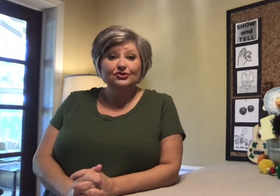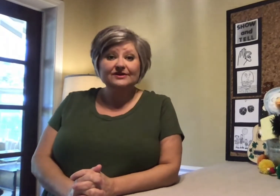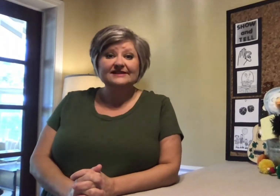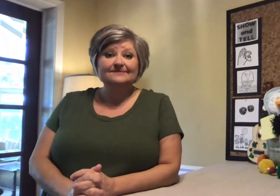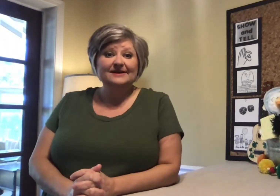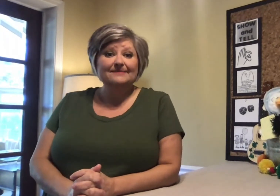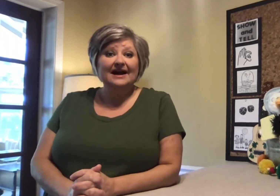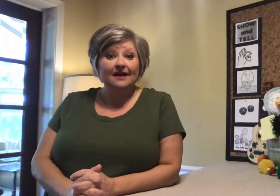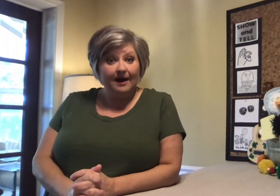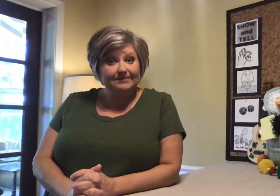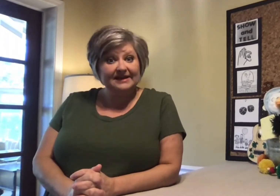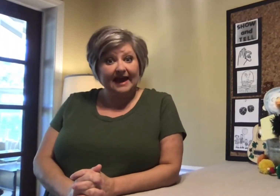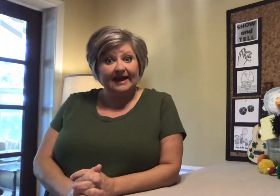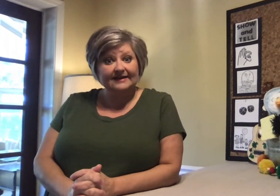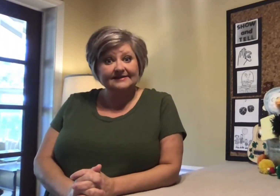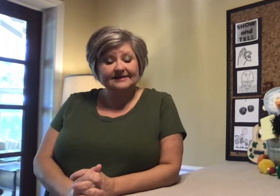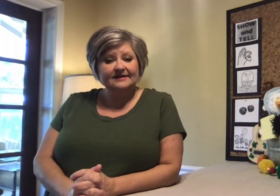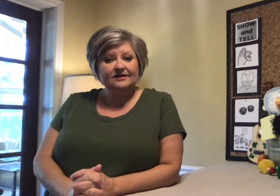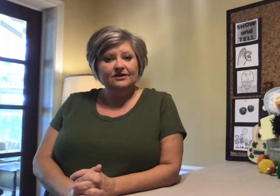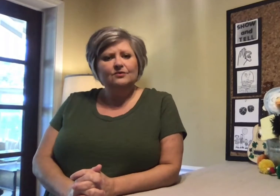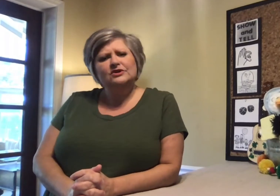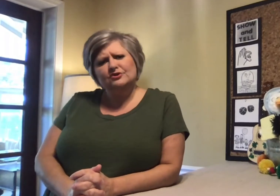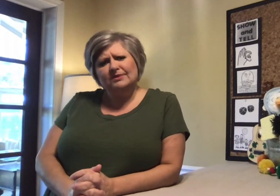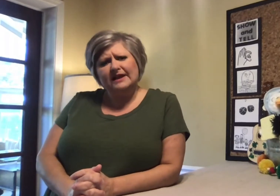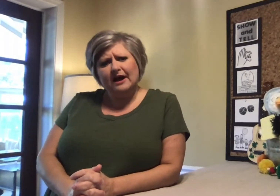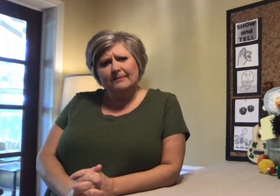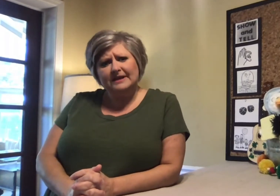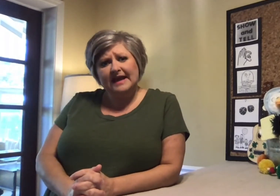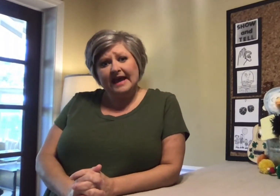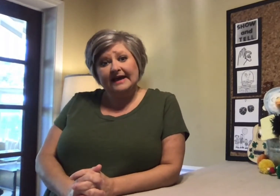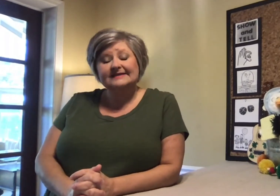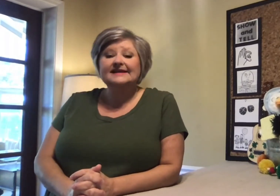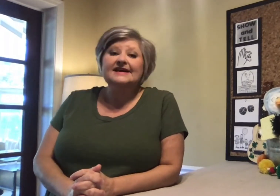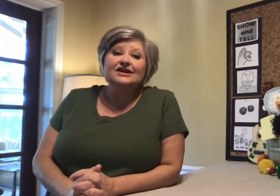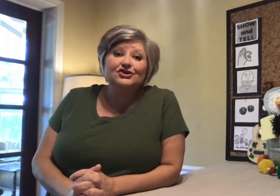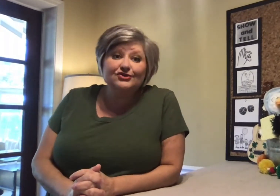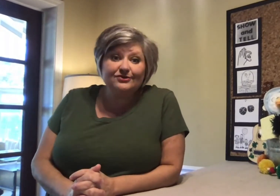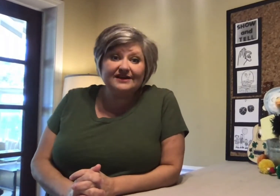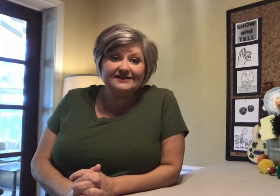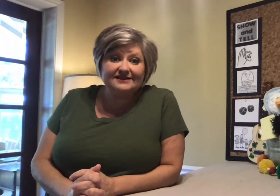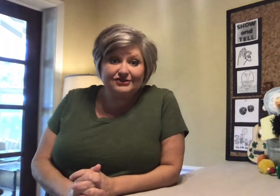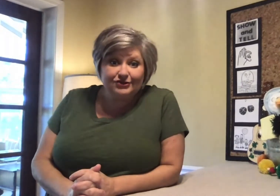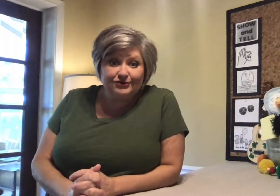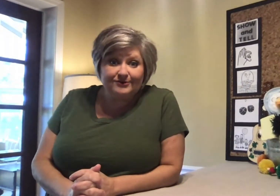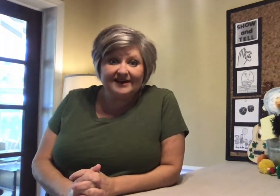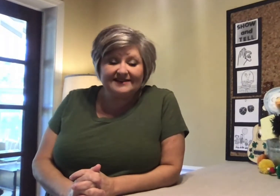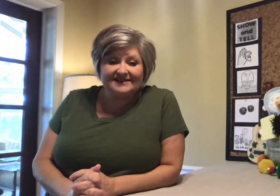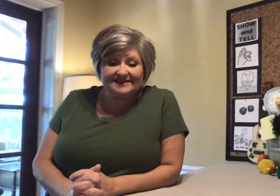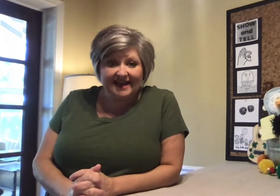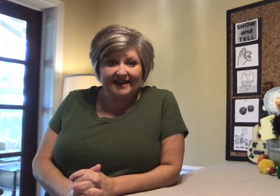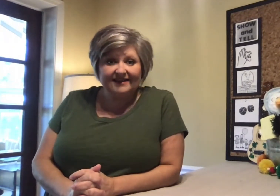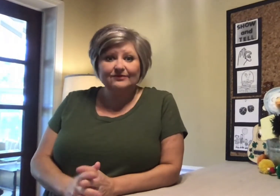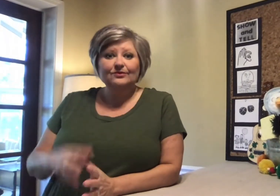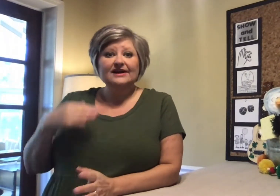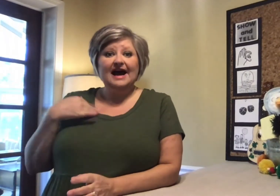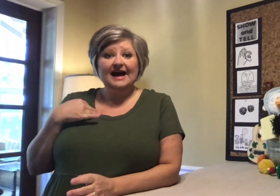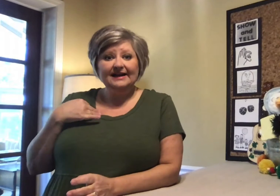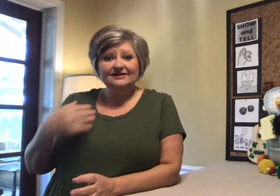get to be my copycat. When you play copycat, you get to do and say what I do